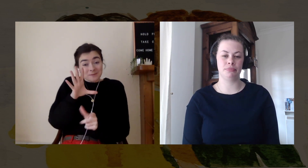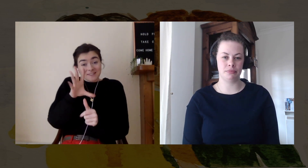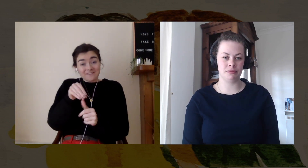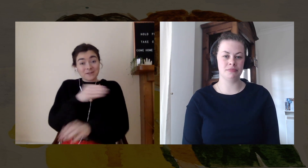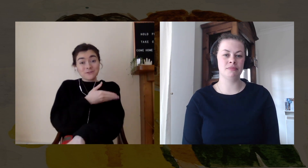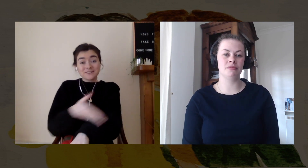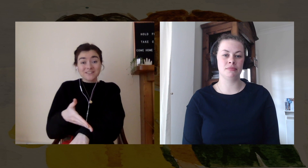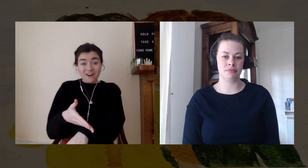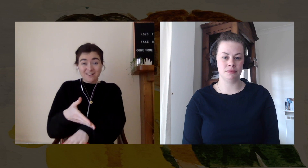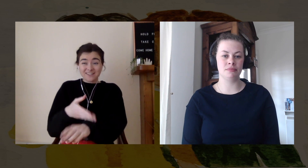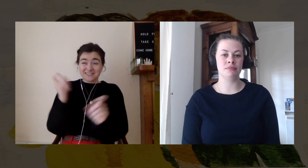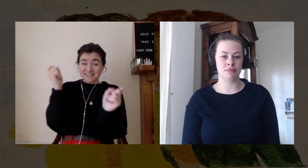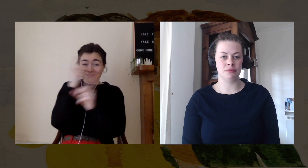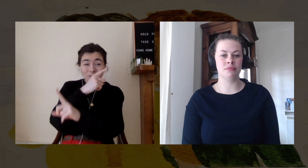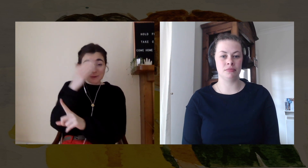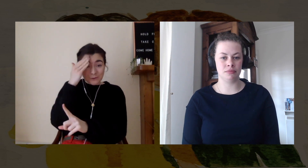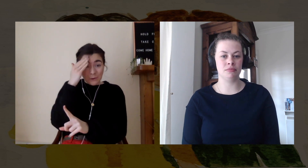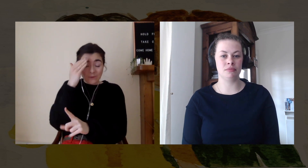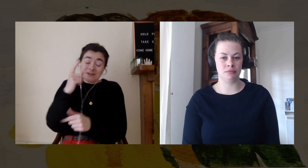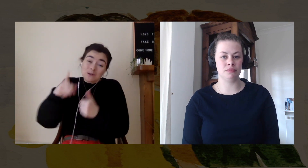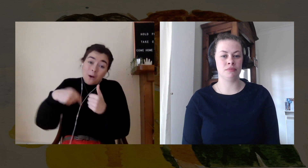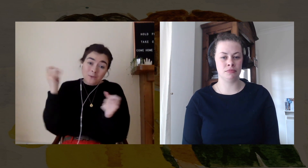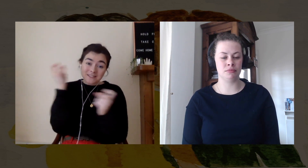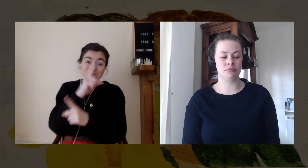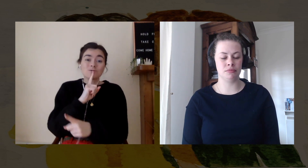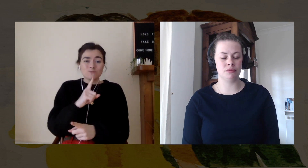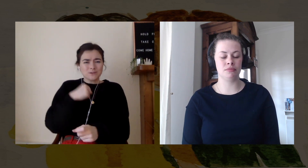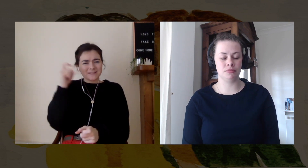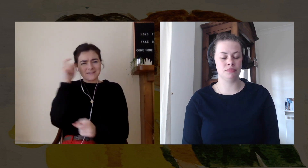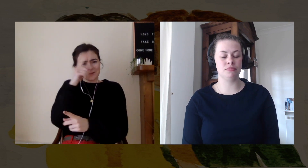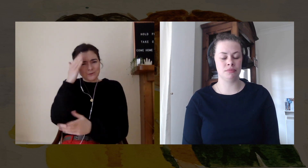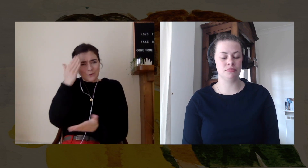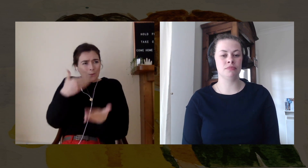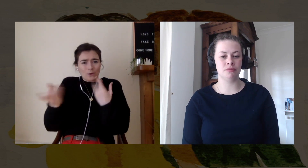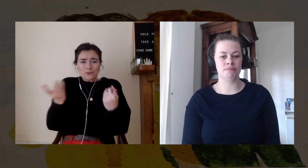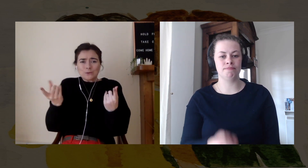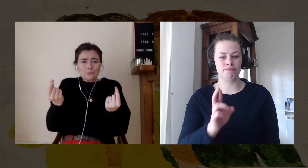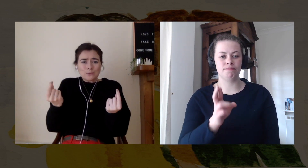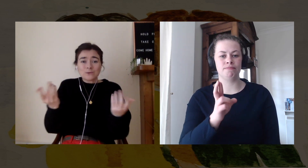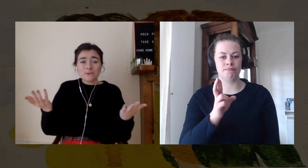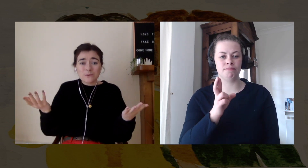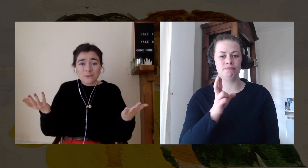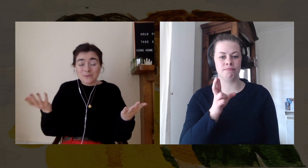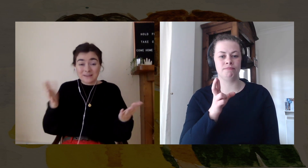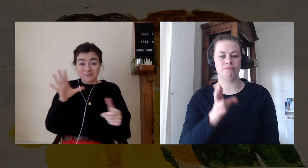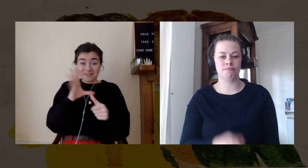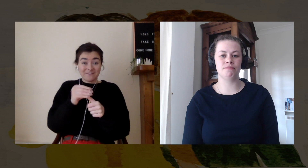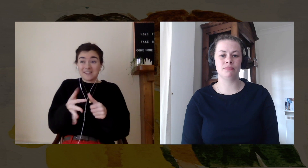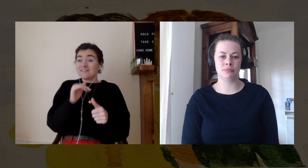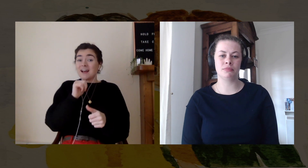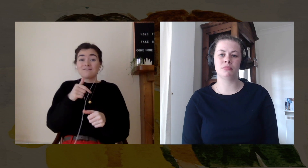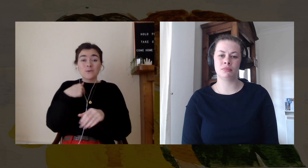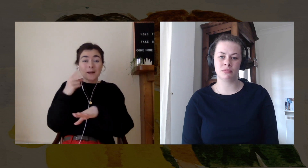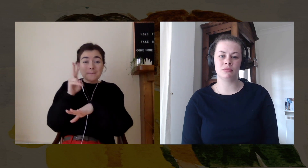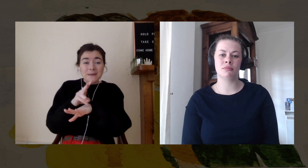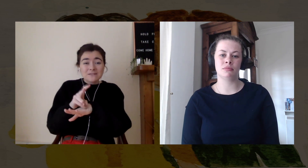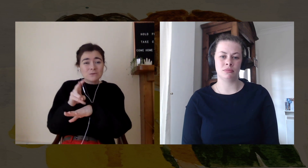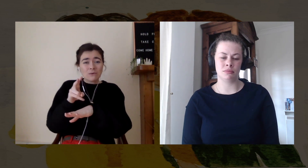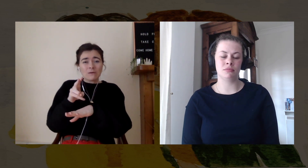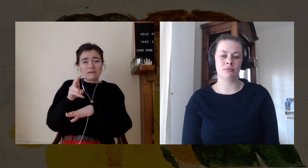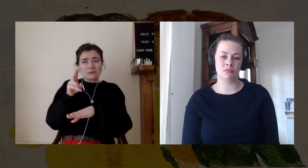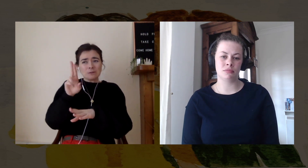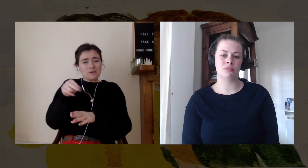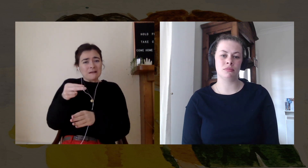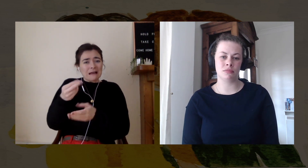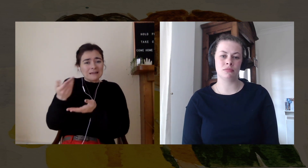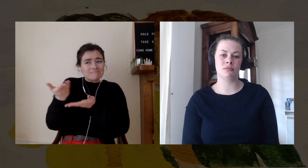of be hard to know where to go, what to do, especially if you don't have kind of a mentor figure or someone that you can bounce things off. Yeah, true. That can lead to a lot of